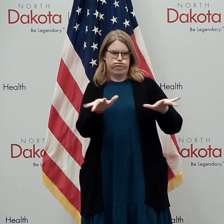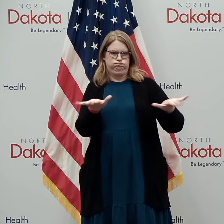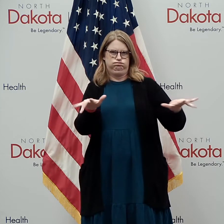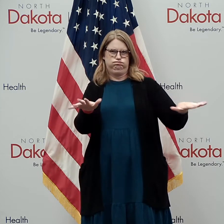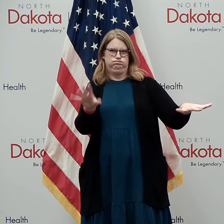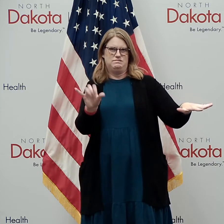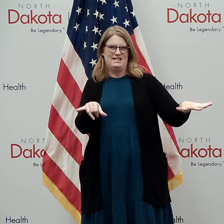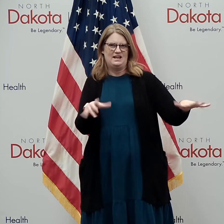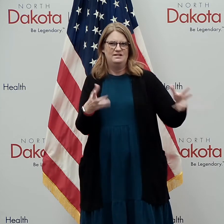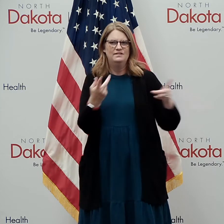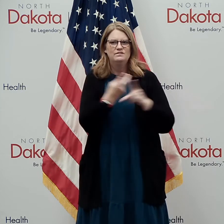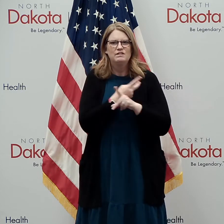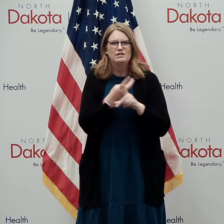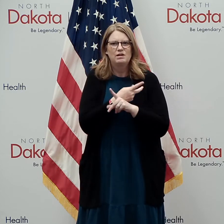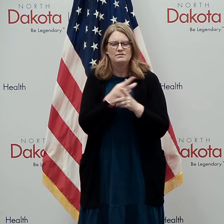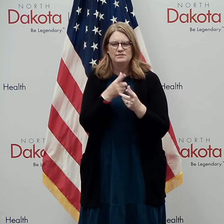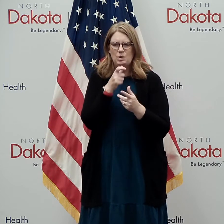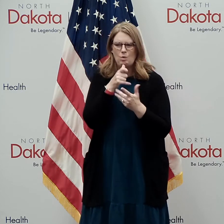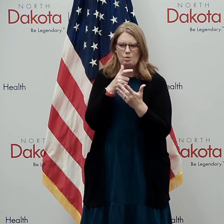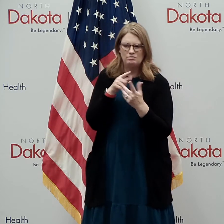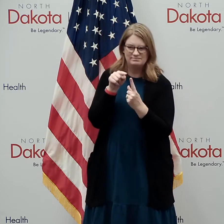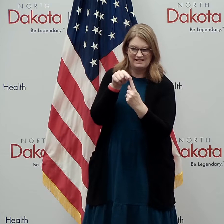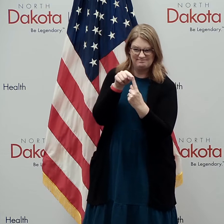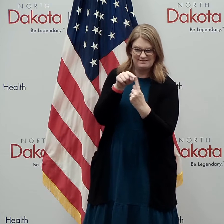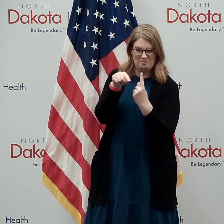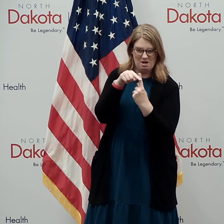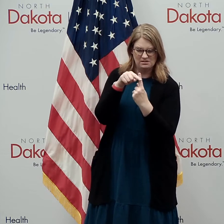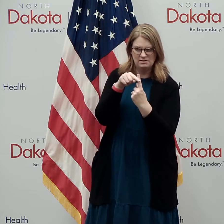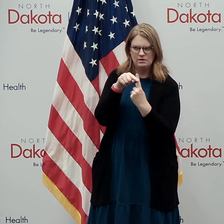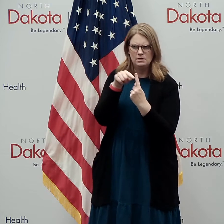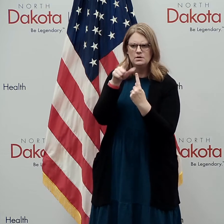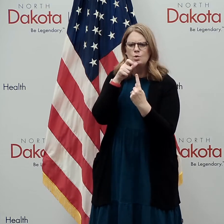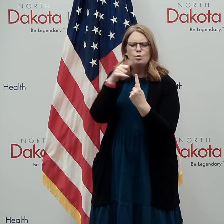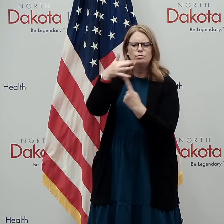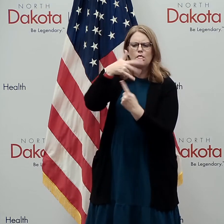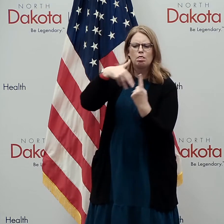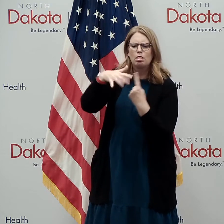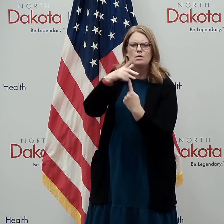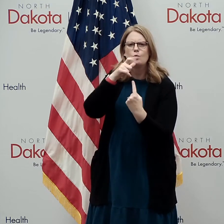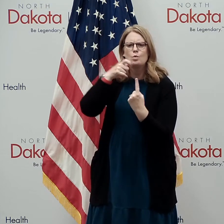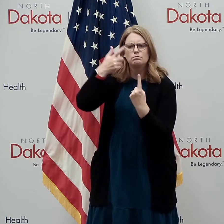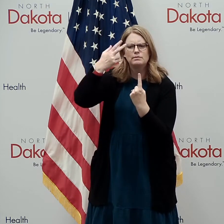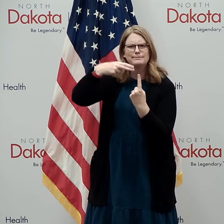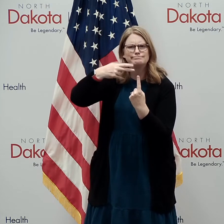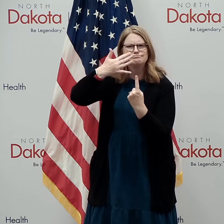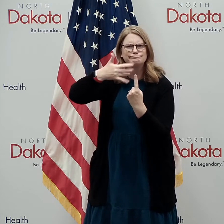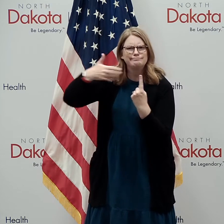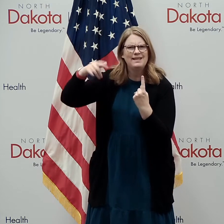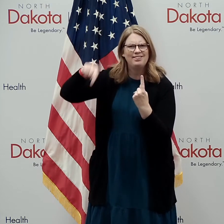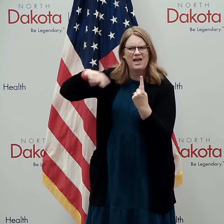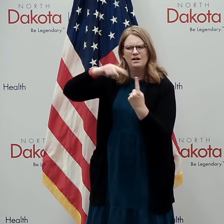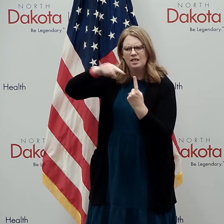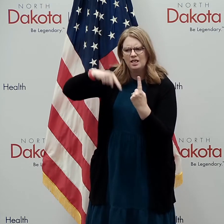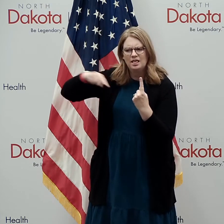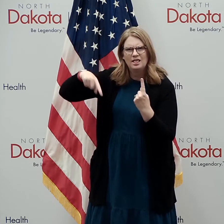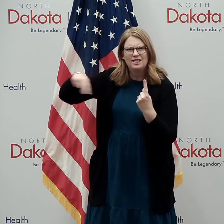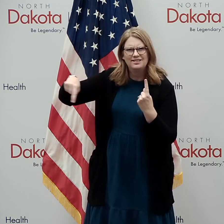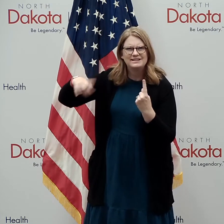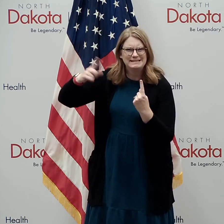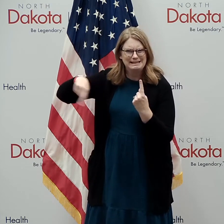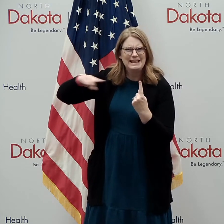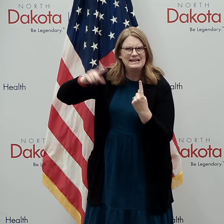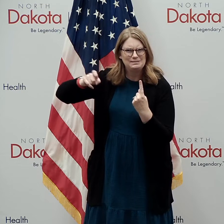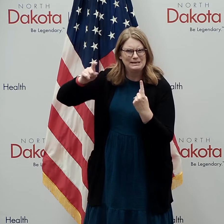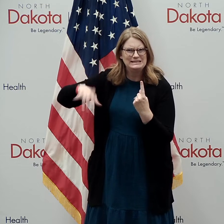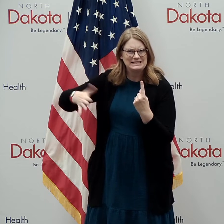is finding out who the close contacts were and then testing them. So we intend in North Dakota to continue to do that, because we don't